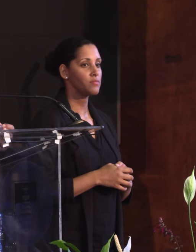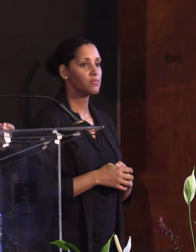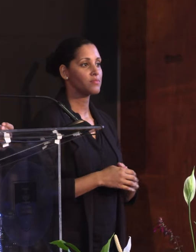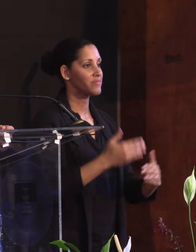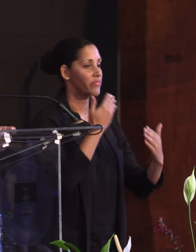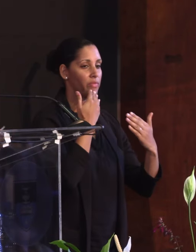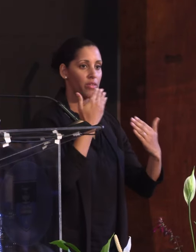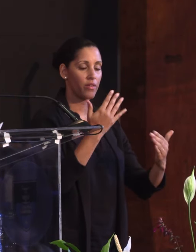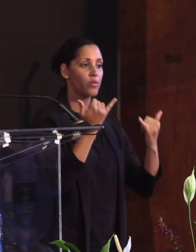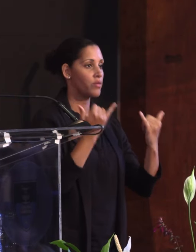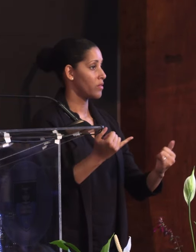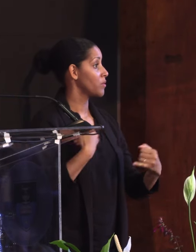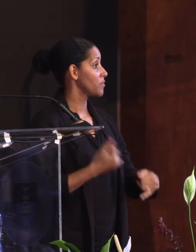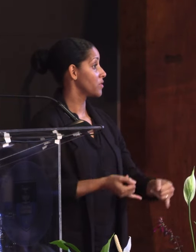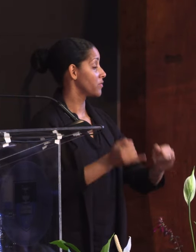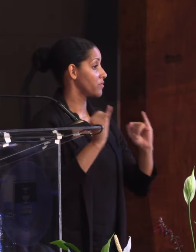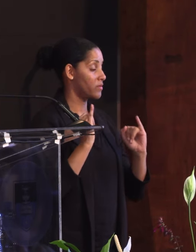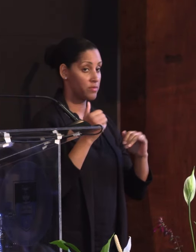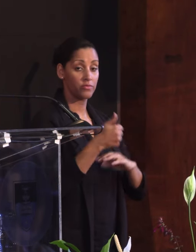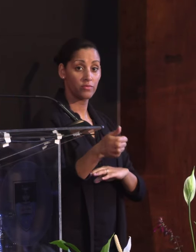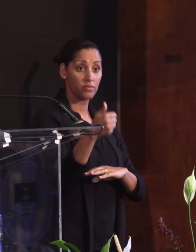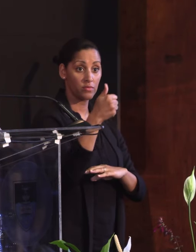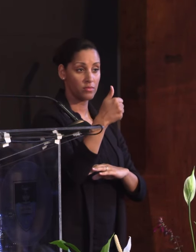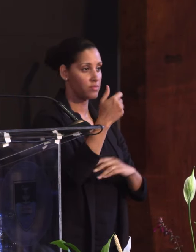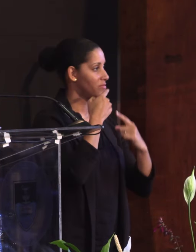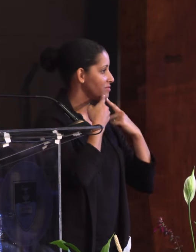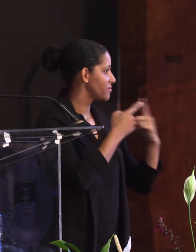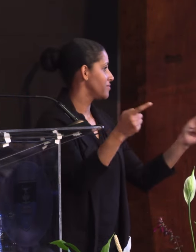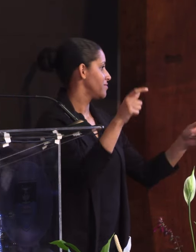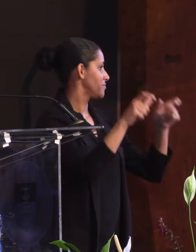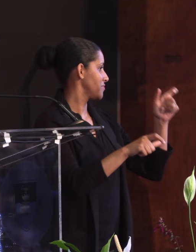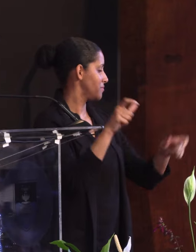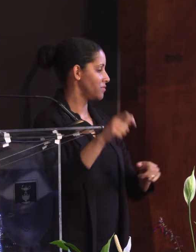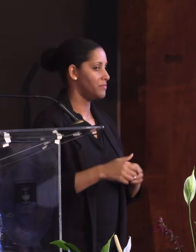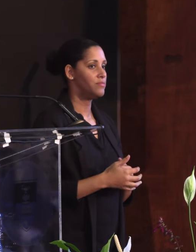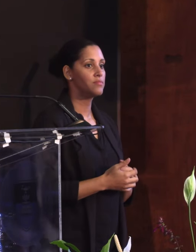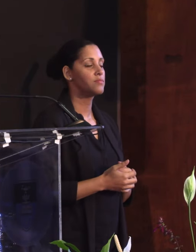Thank you. I now invite the Chancellor to address the congregation.